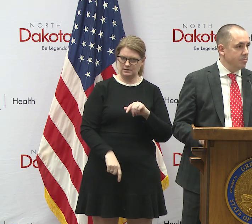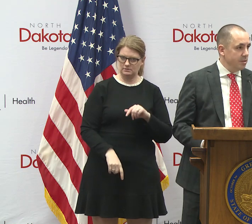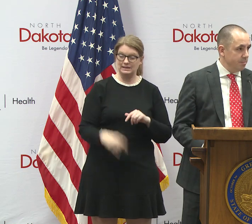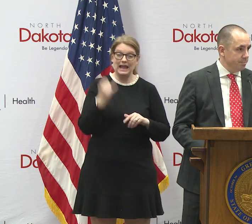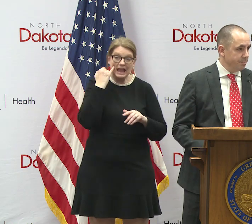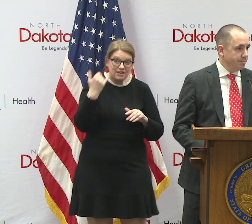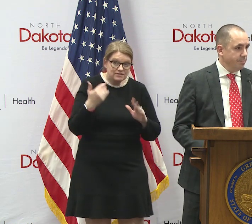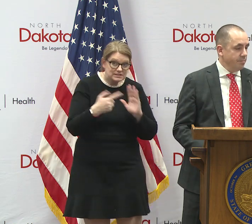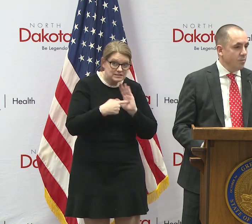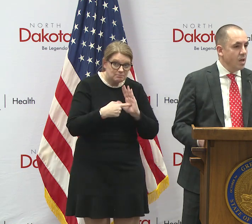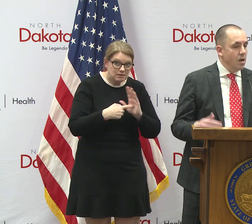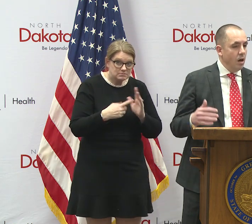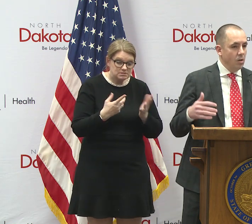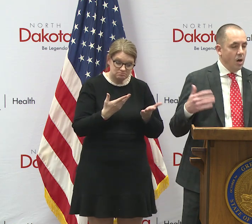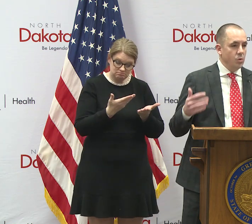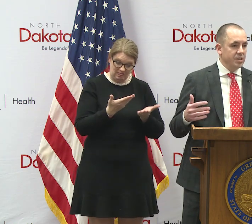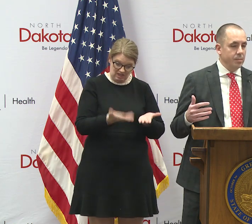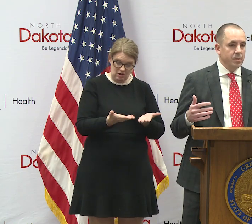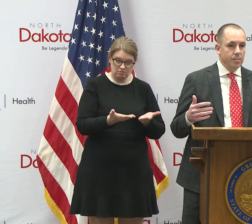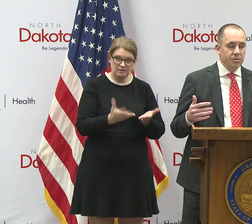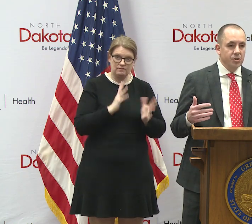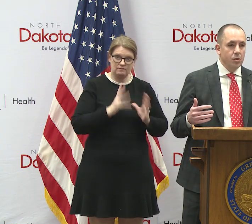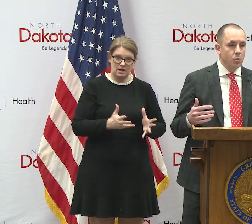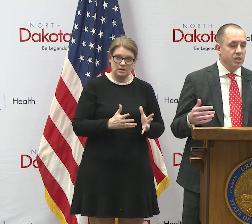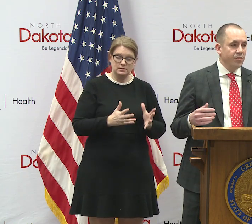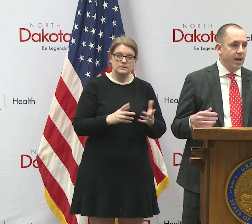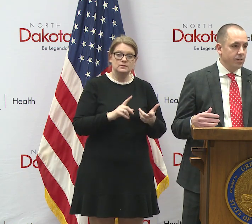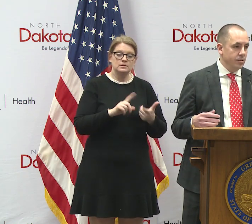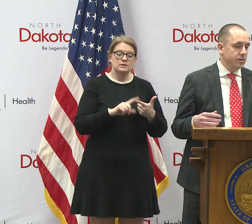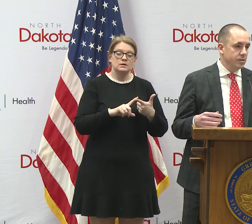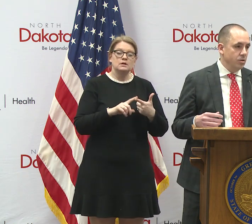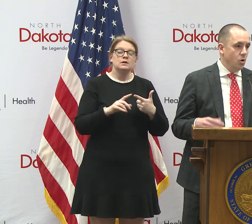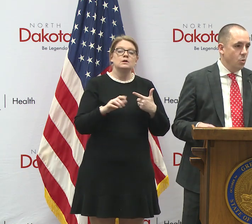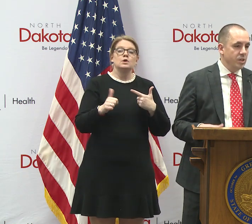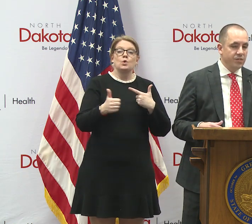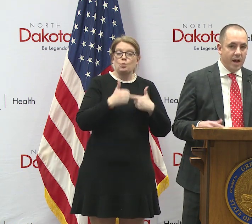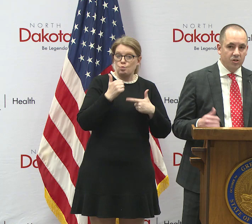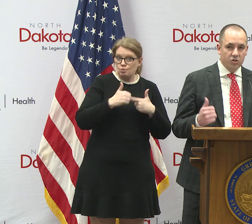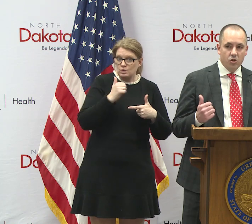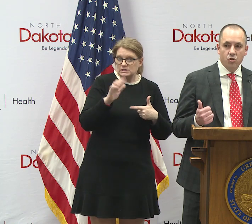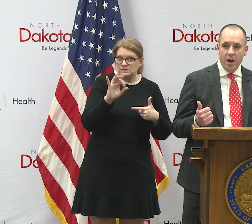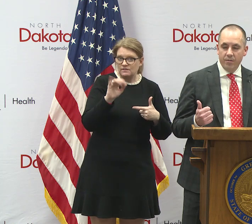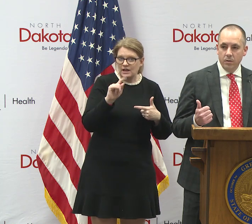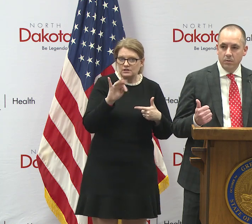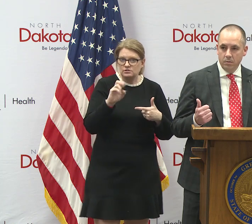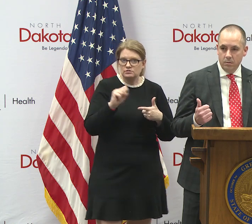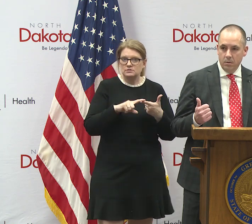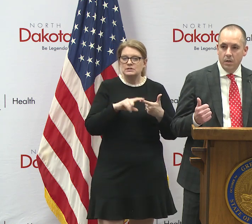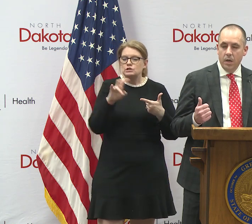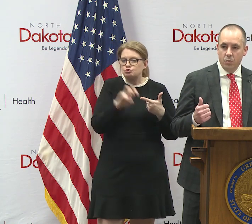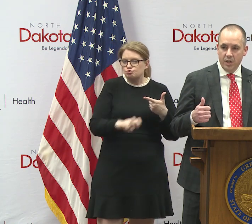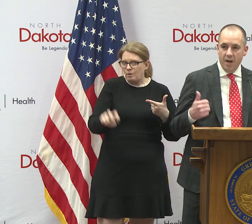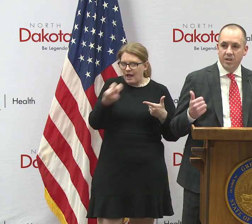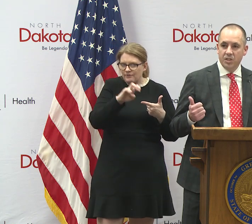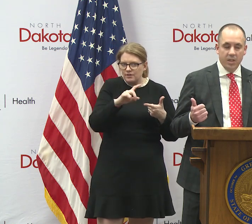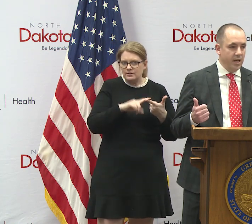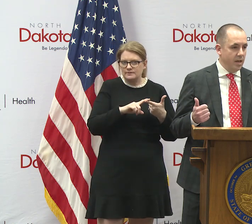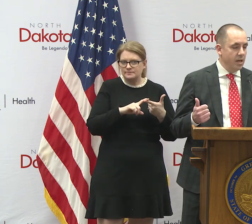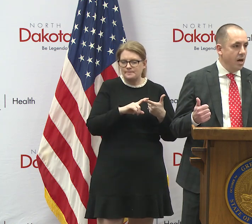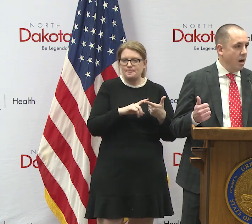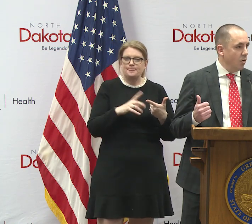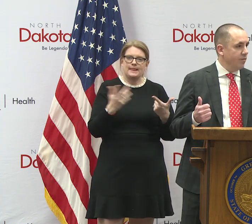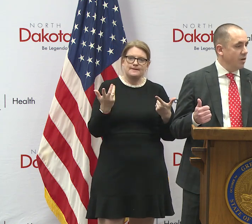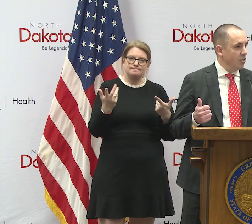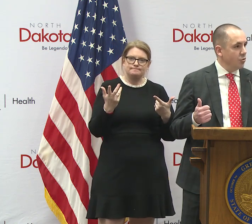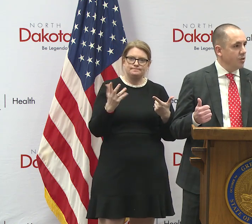with symptoms. Along with symptoms, risk factors. Risk factors are travel. It was